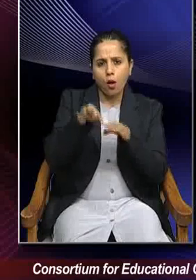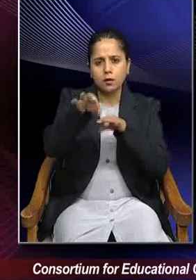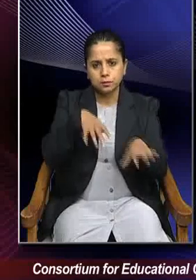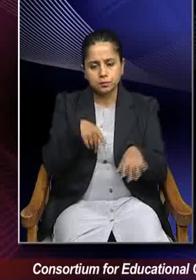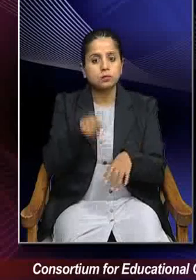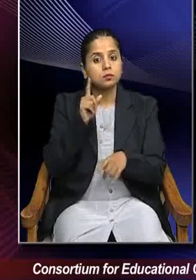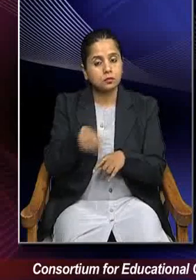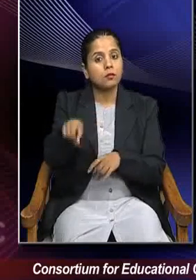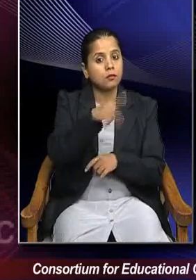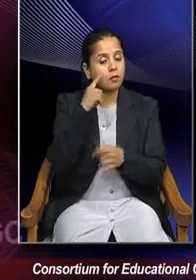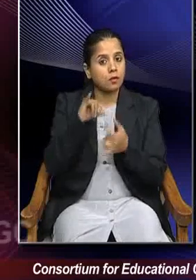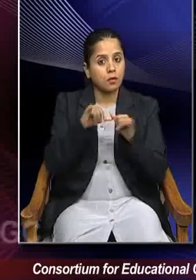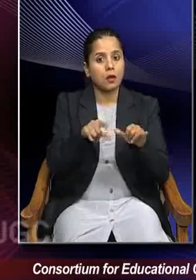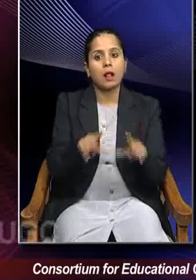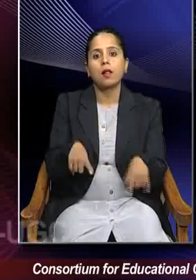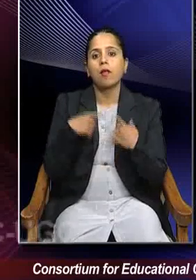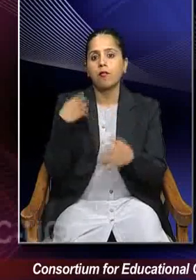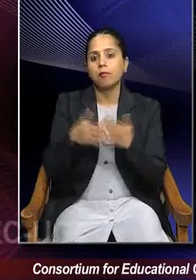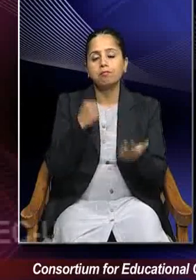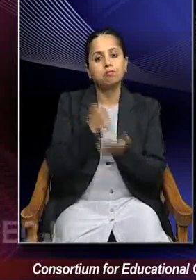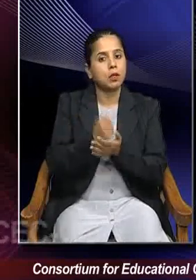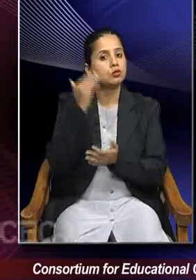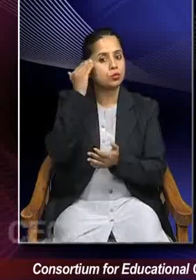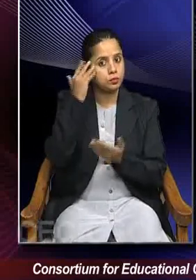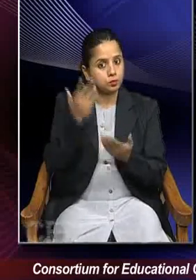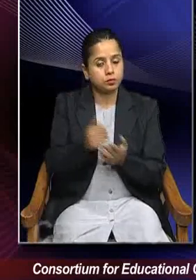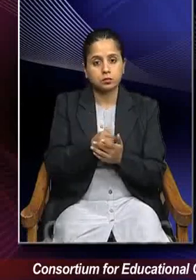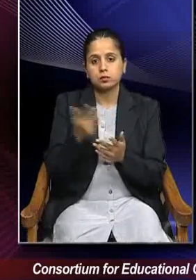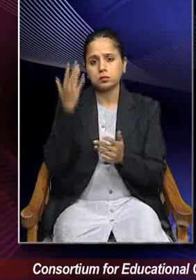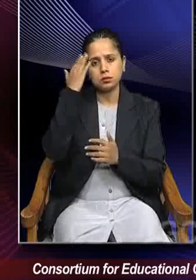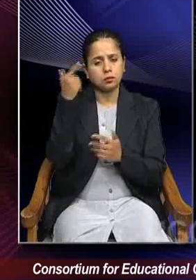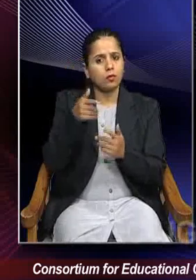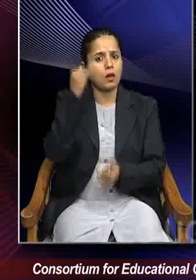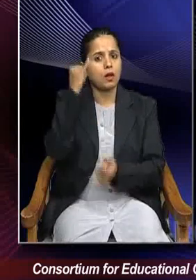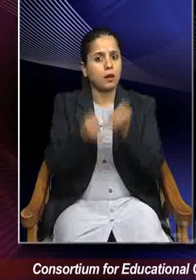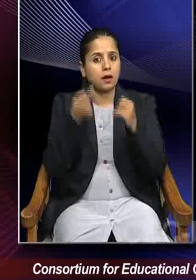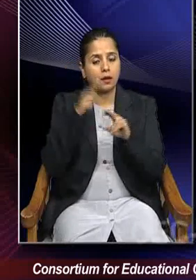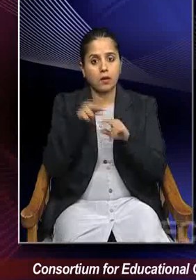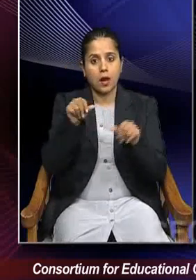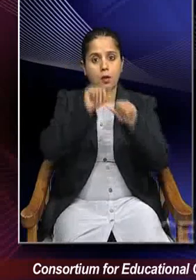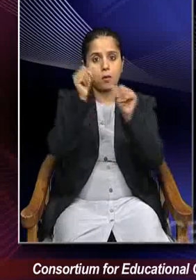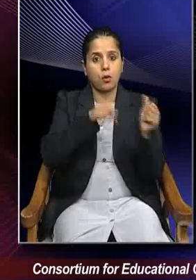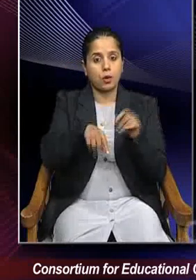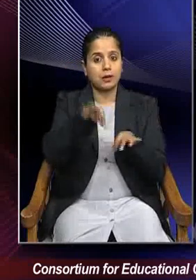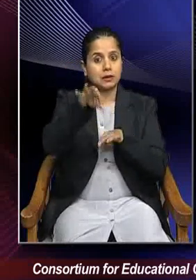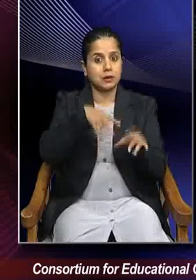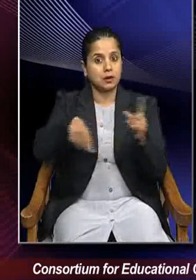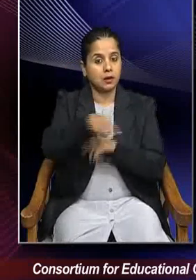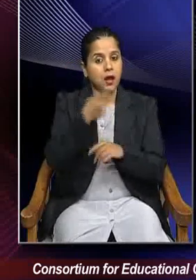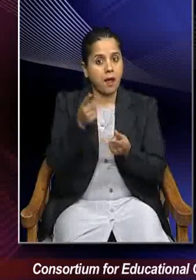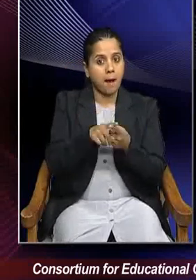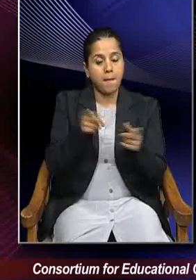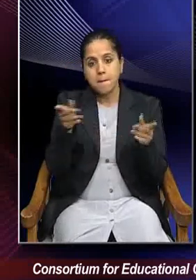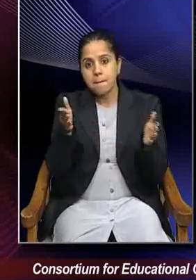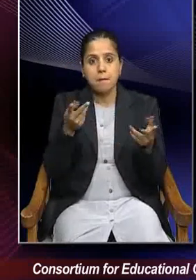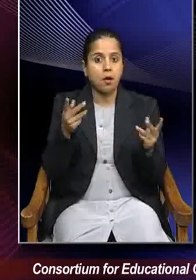must also live and thrive. Because at the end of the day, if the model of urbanization become lopsided, where